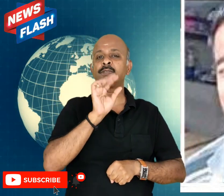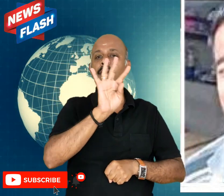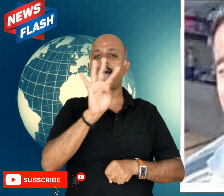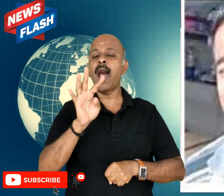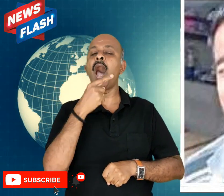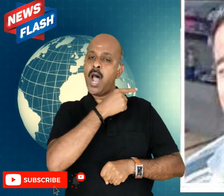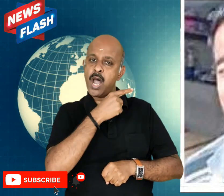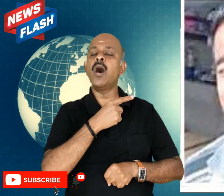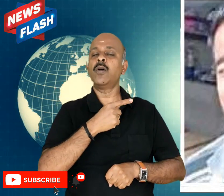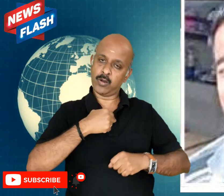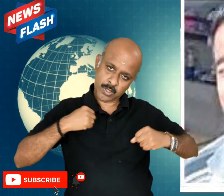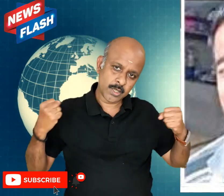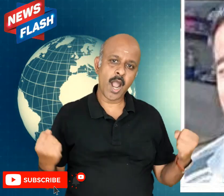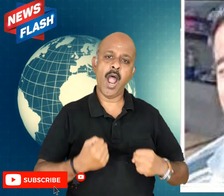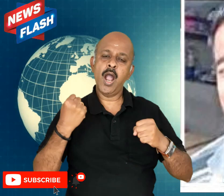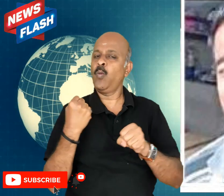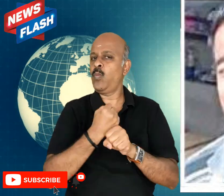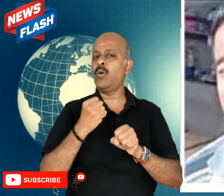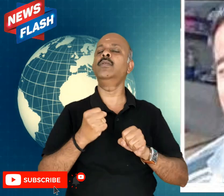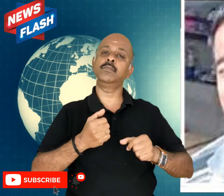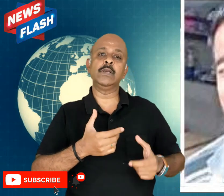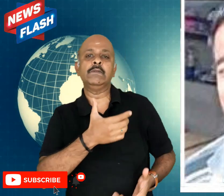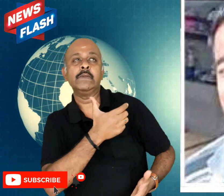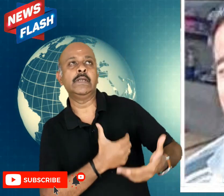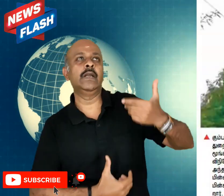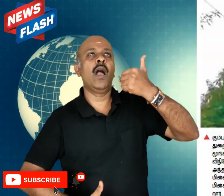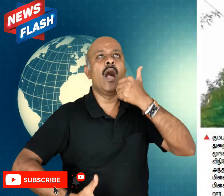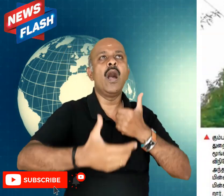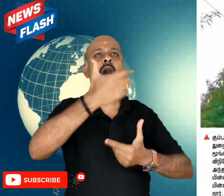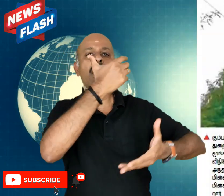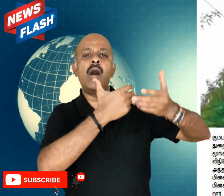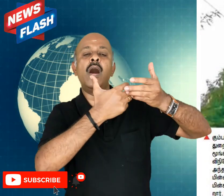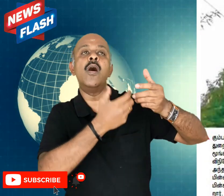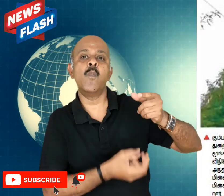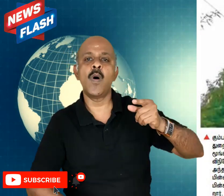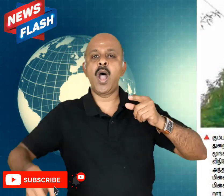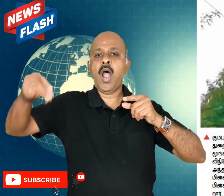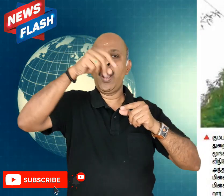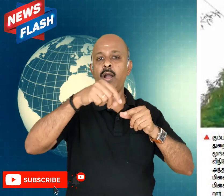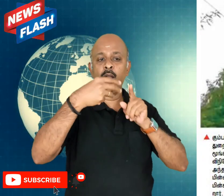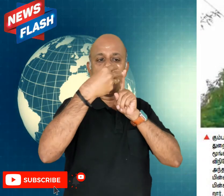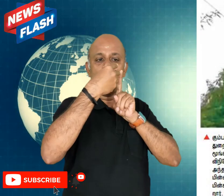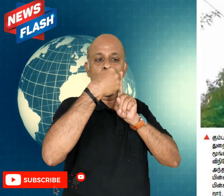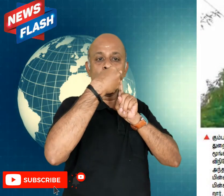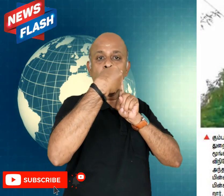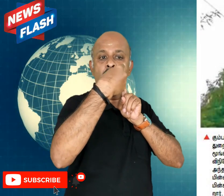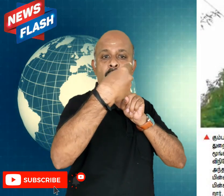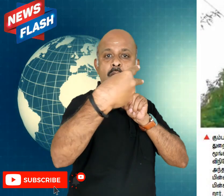He climbed up the electric pole next and walked about that electric